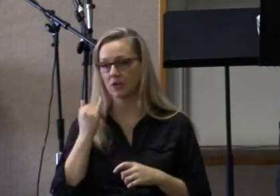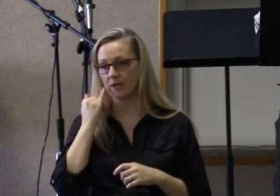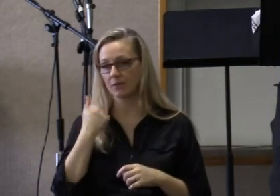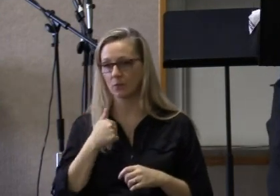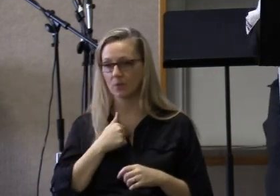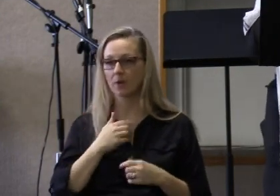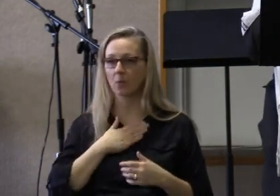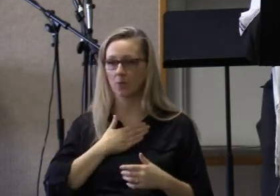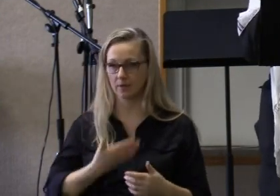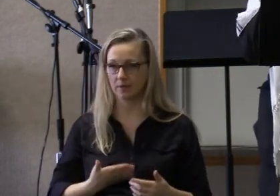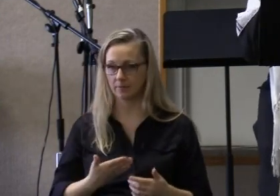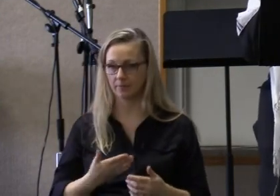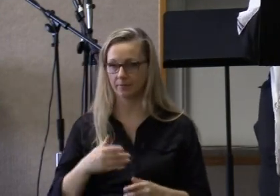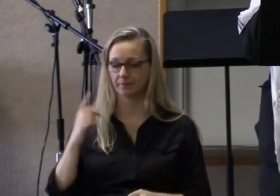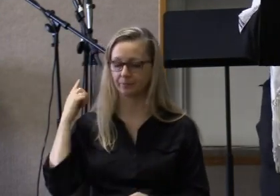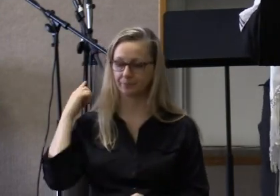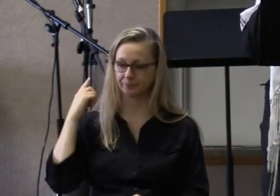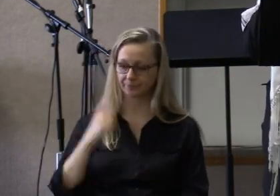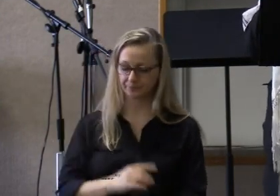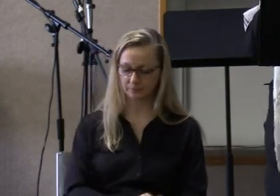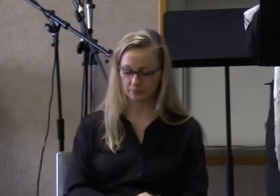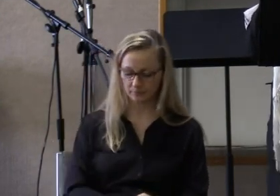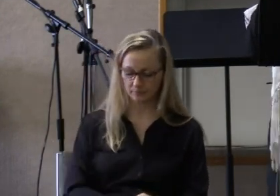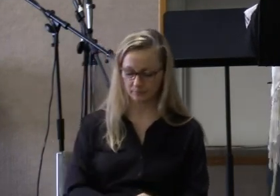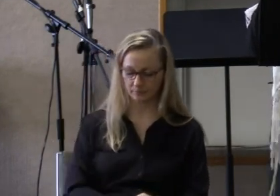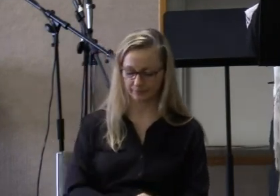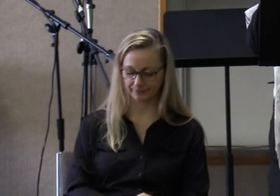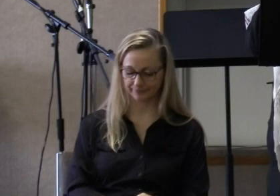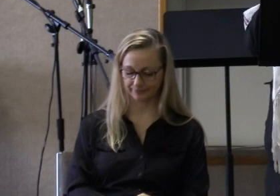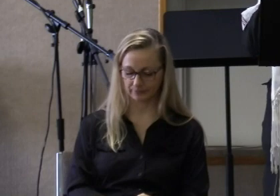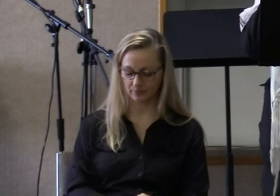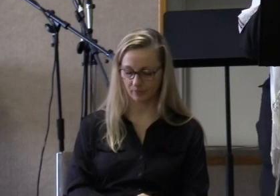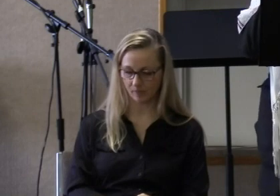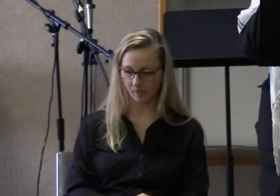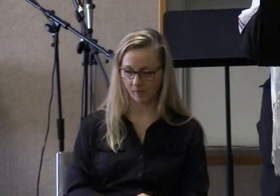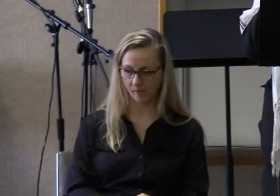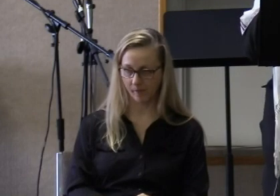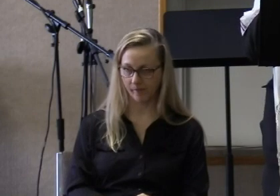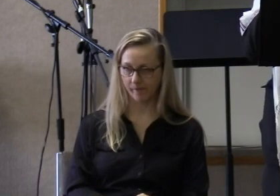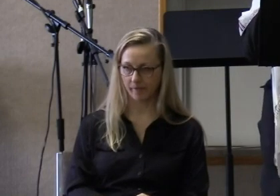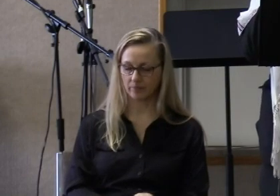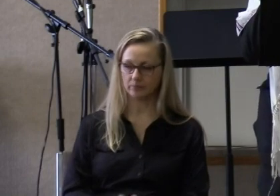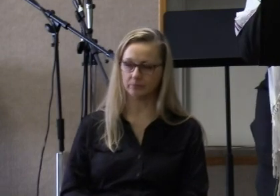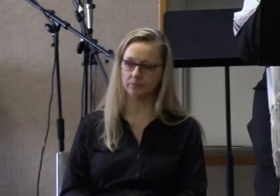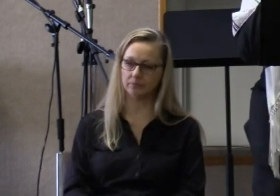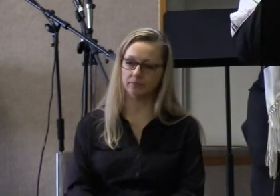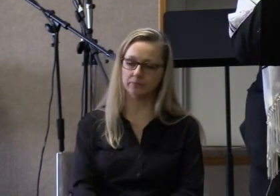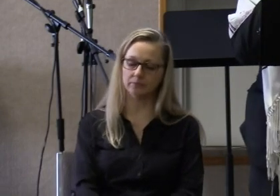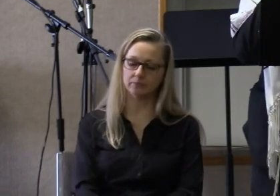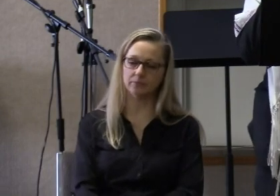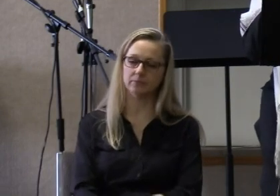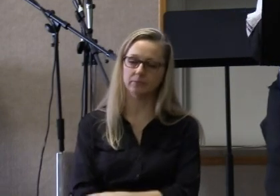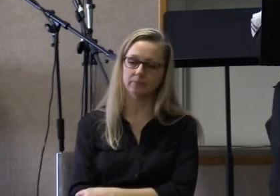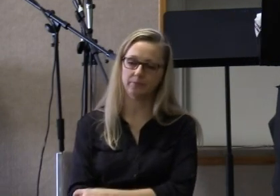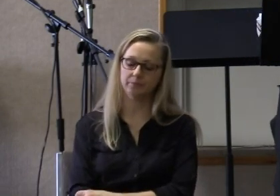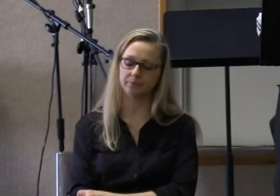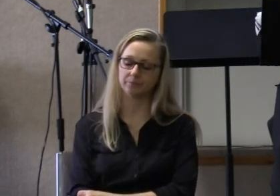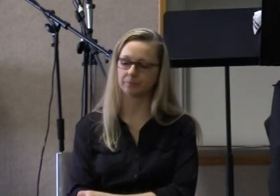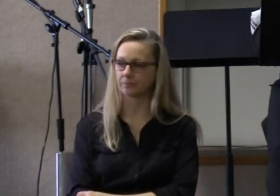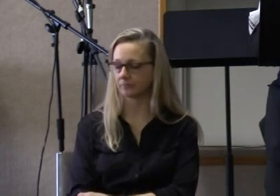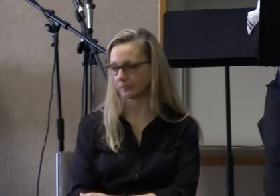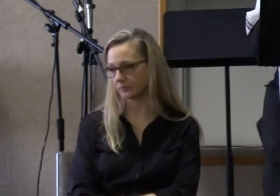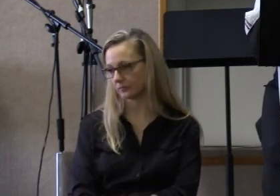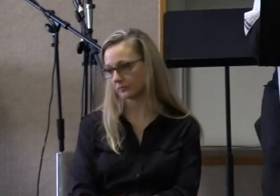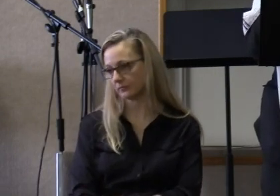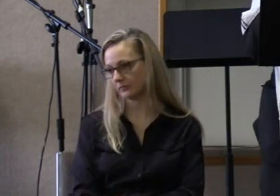David wrote in Psalm 37, verses 4 and 5, "Delight yourself in Adonai, and he will give you the requests